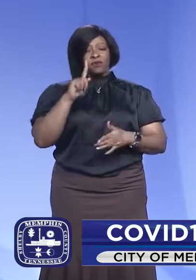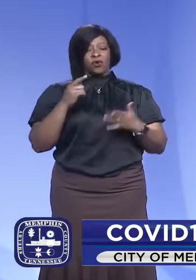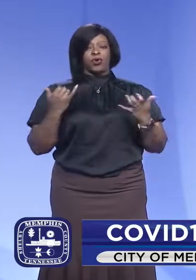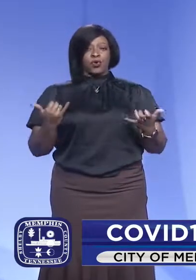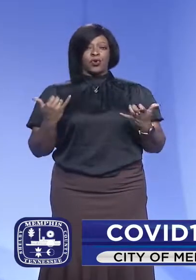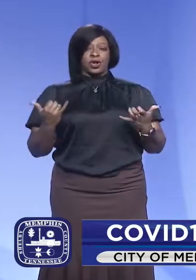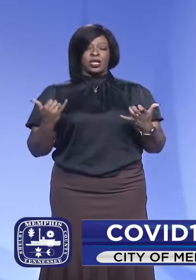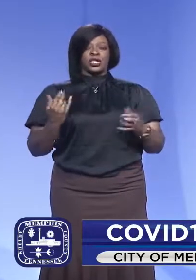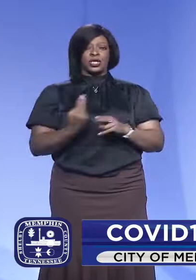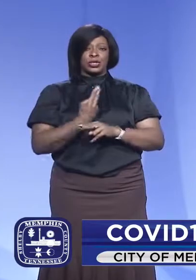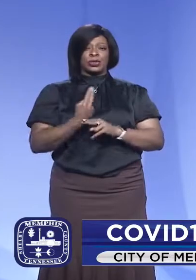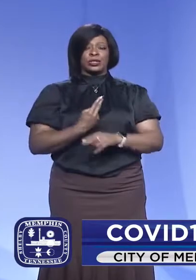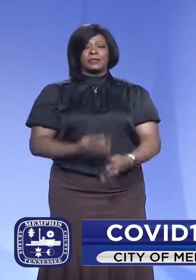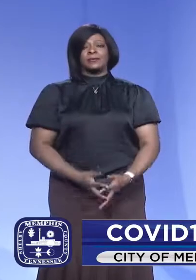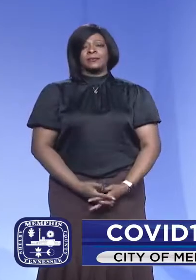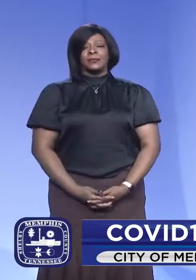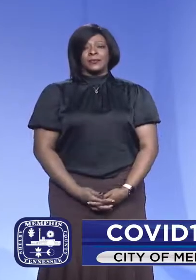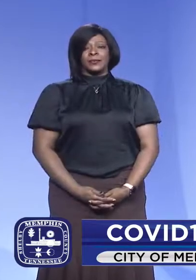current use.